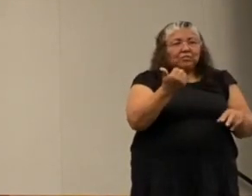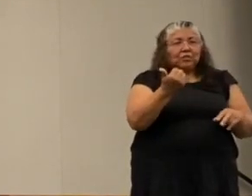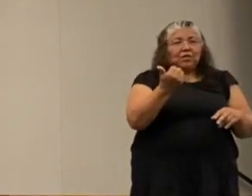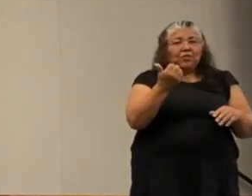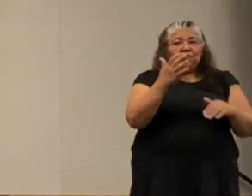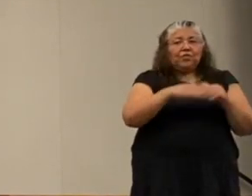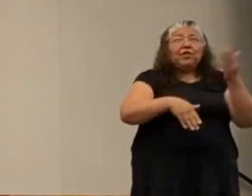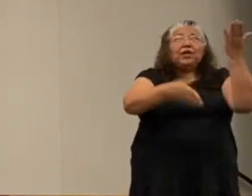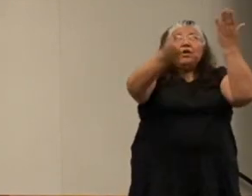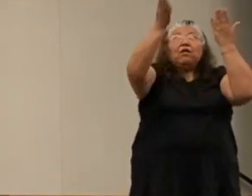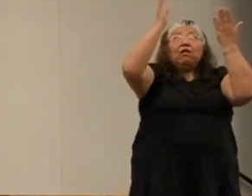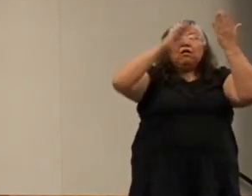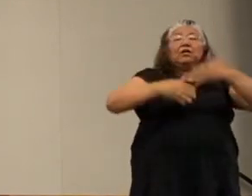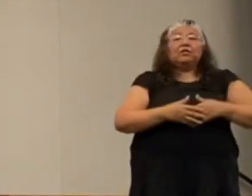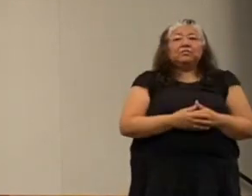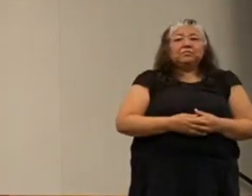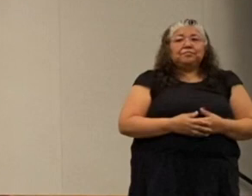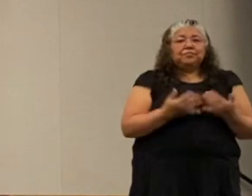God.